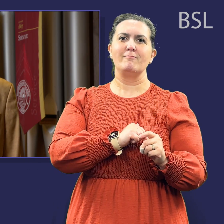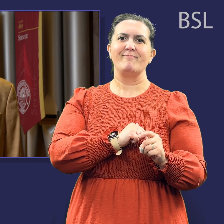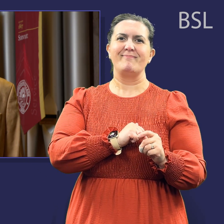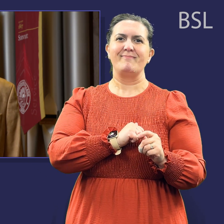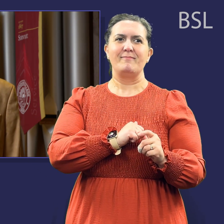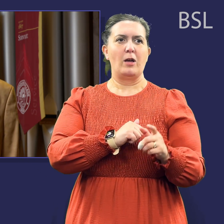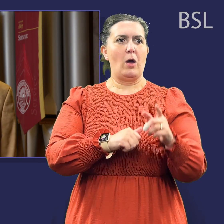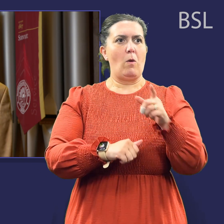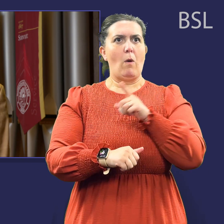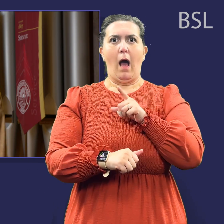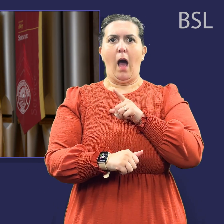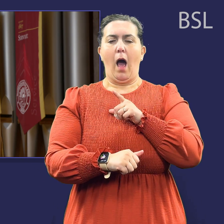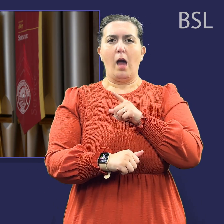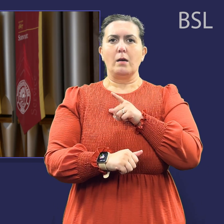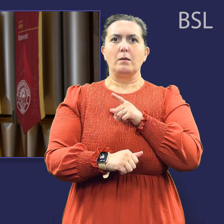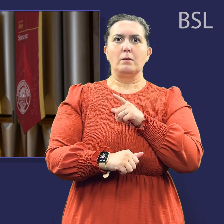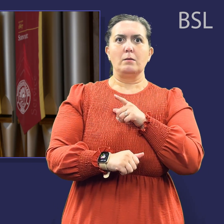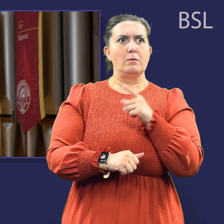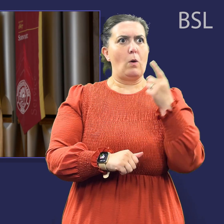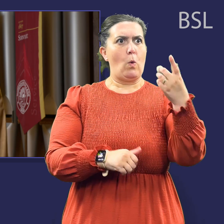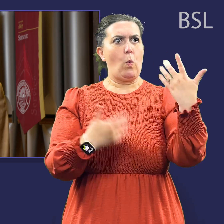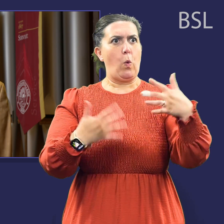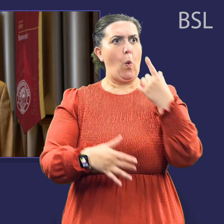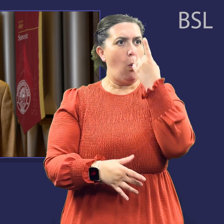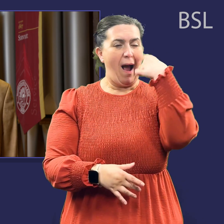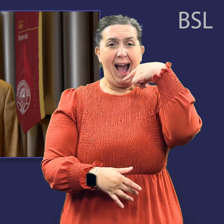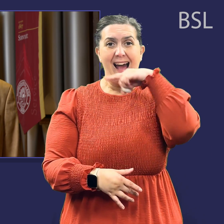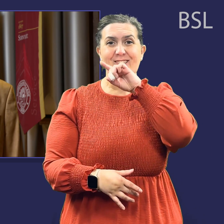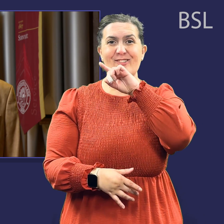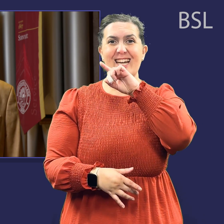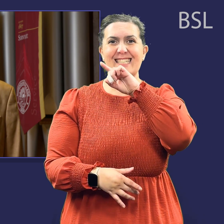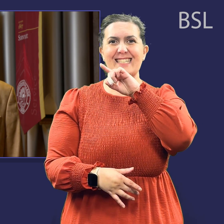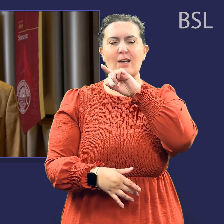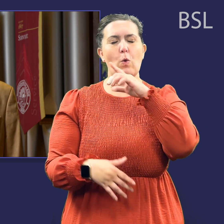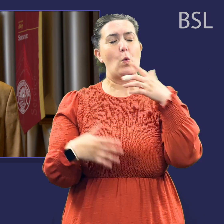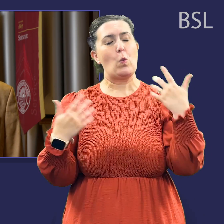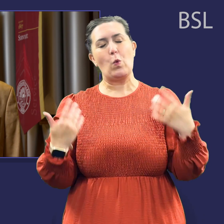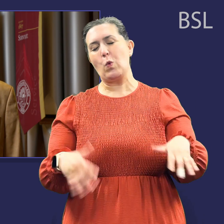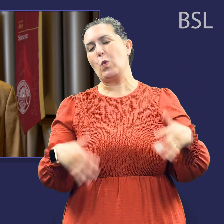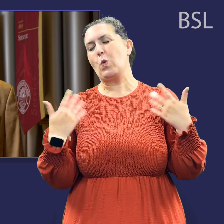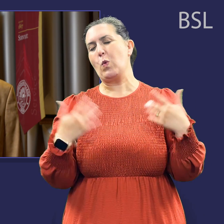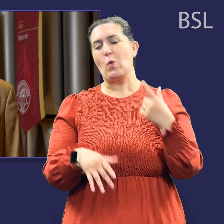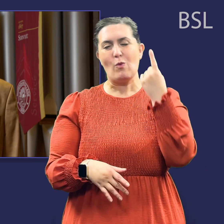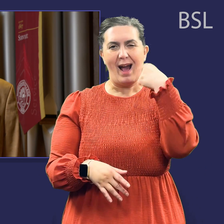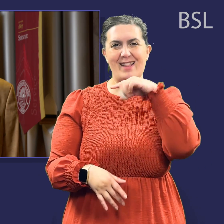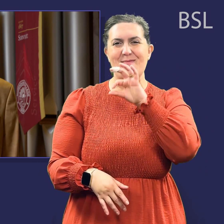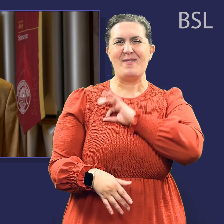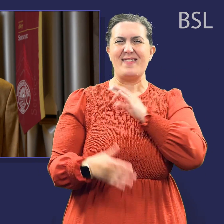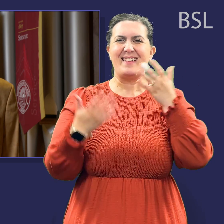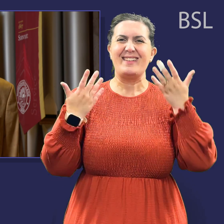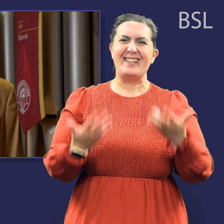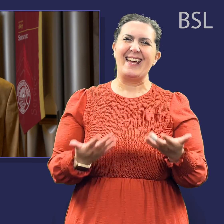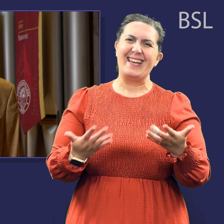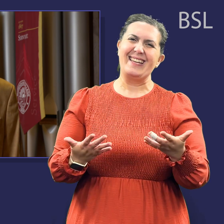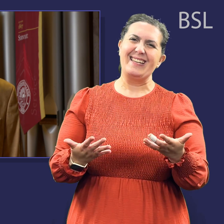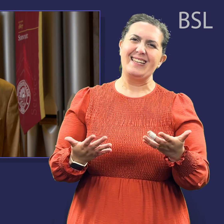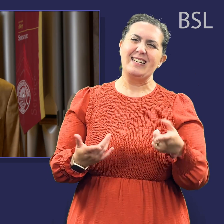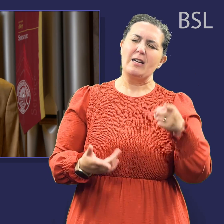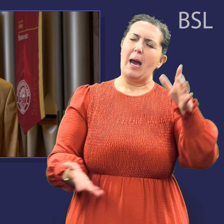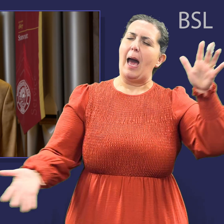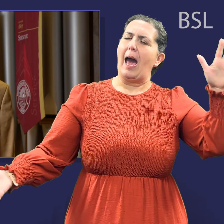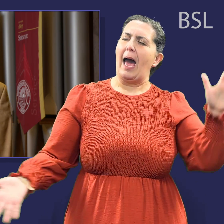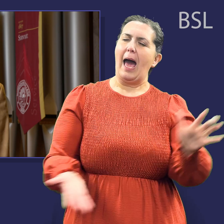Sr., for having reached the centennial. Your 100th birthday today,